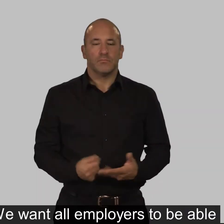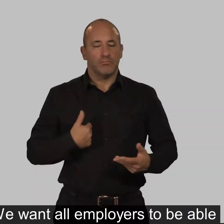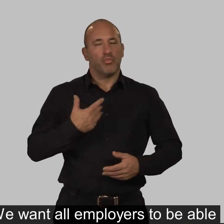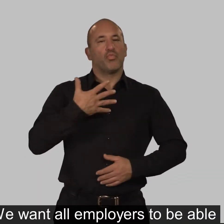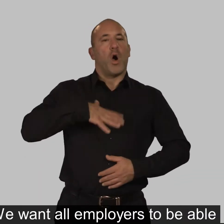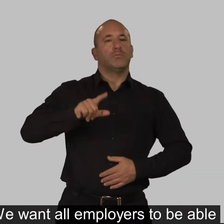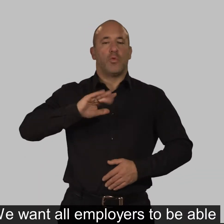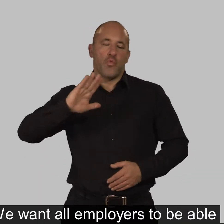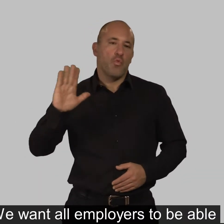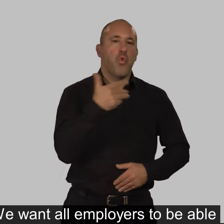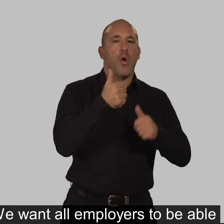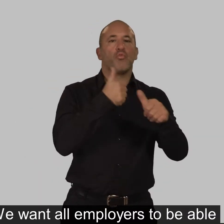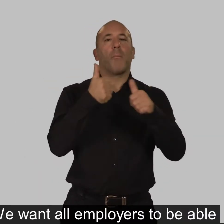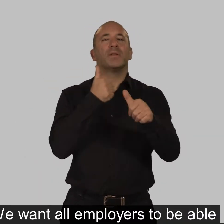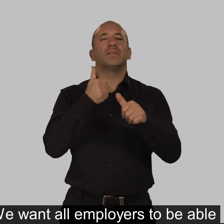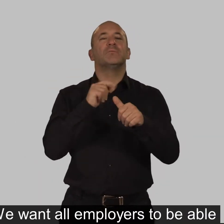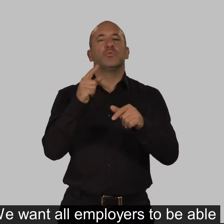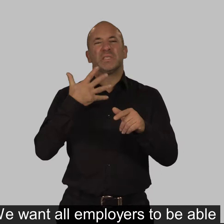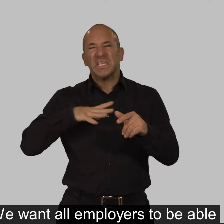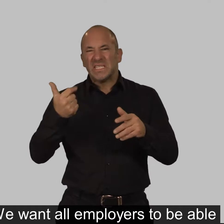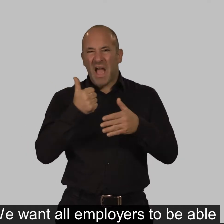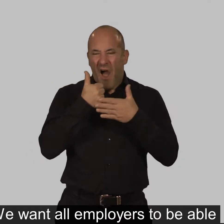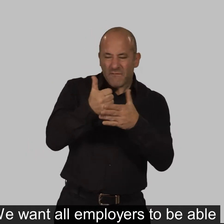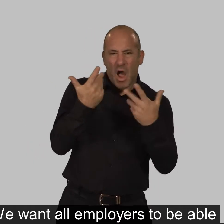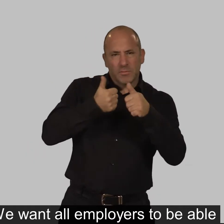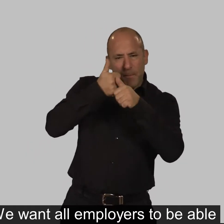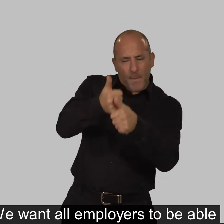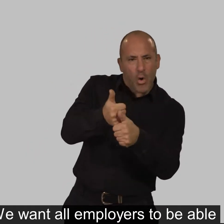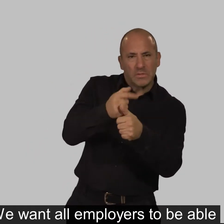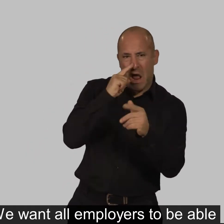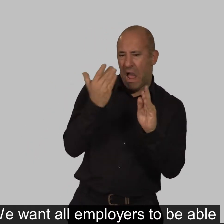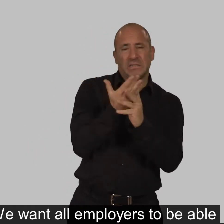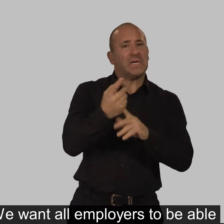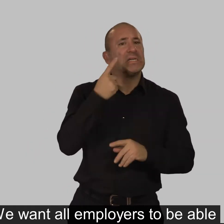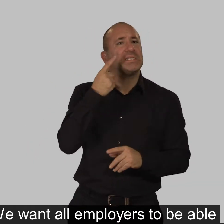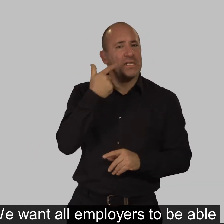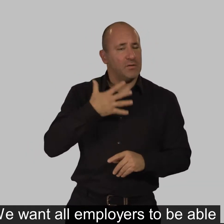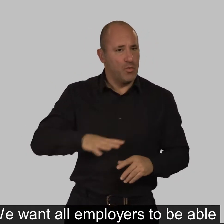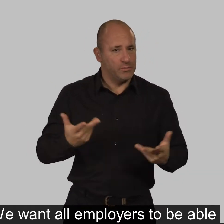We want all employers to be able to access advice and support easily.